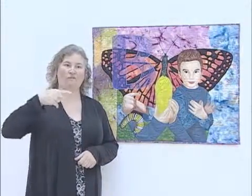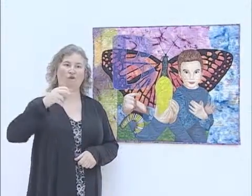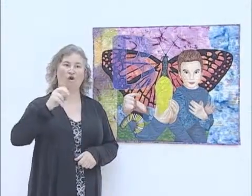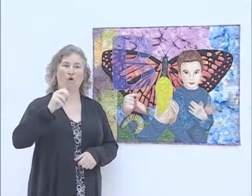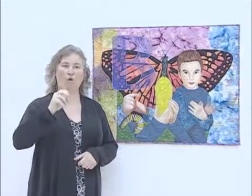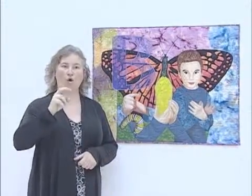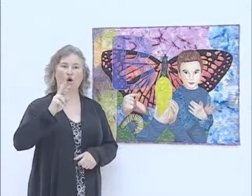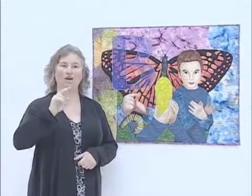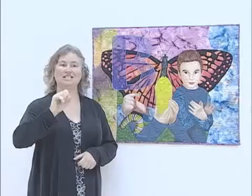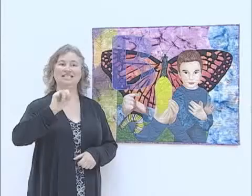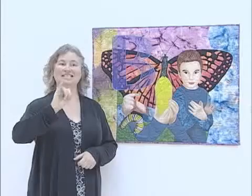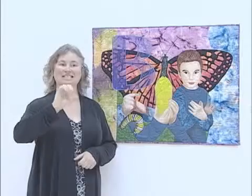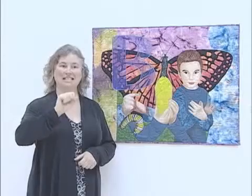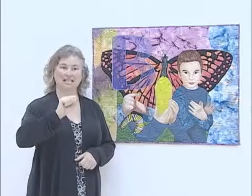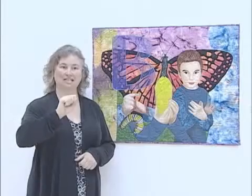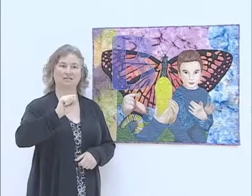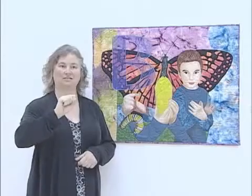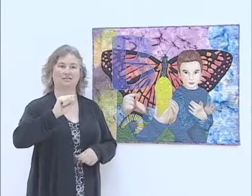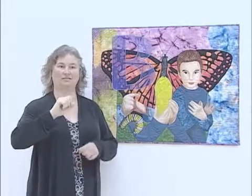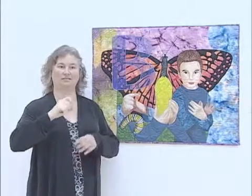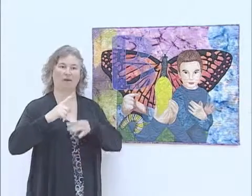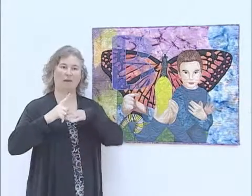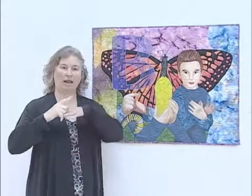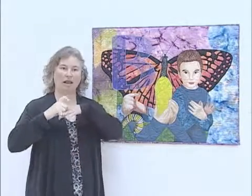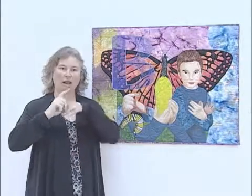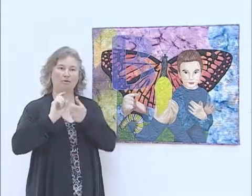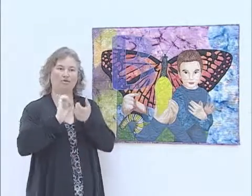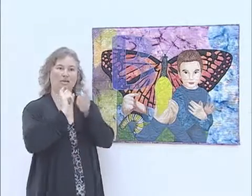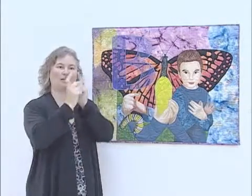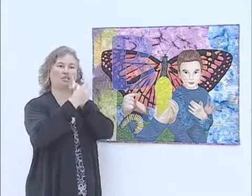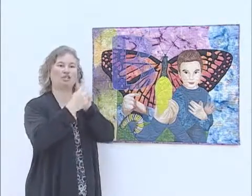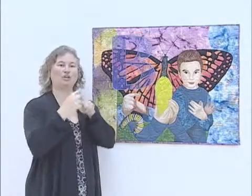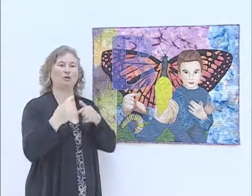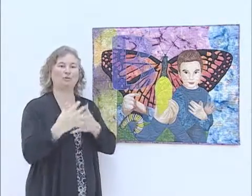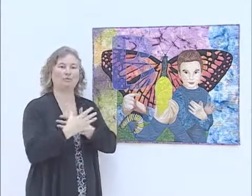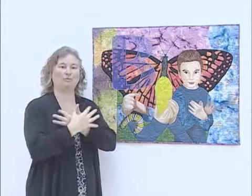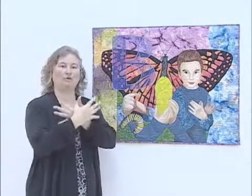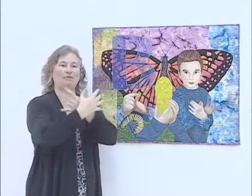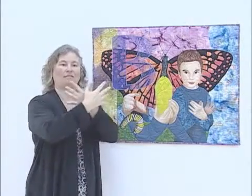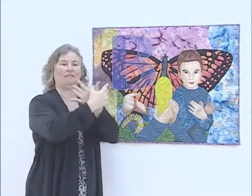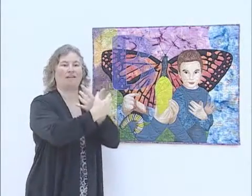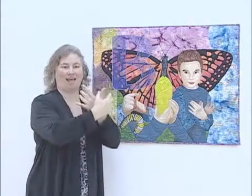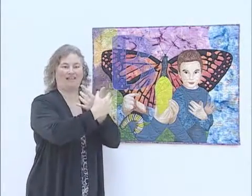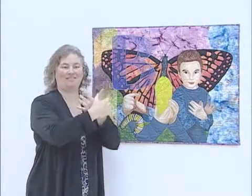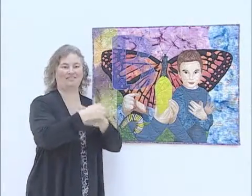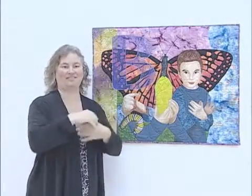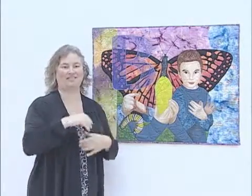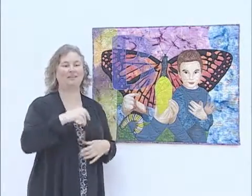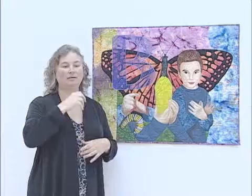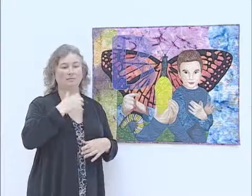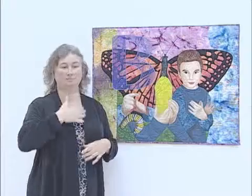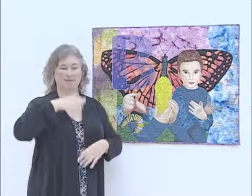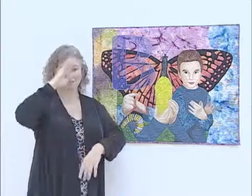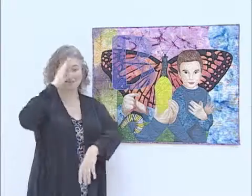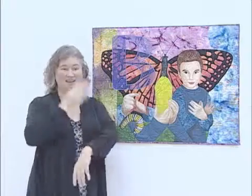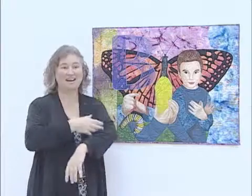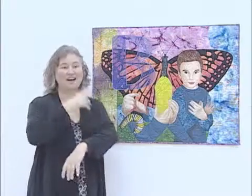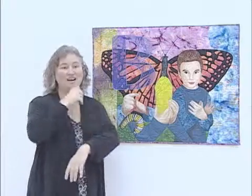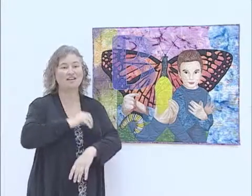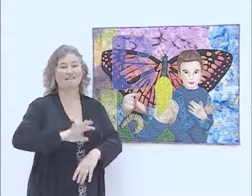This quilt is metamorphosis, that evolution of a caterpillar to butterfly. When my son